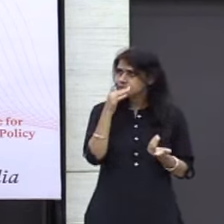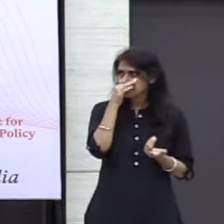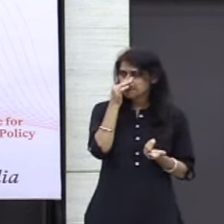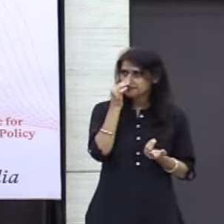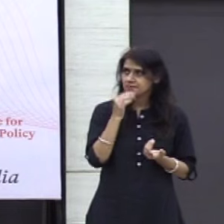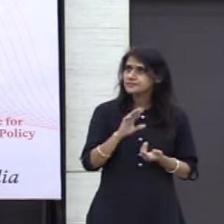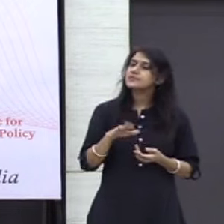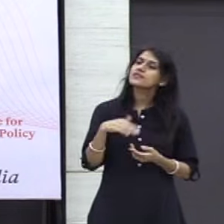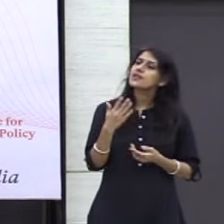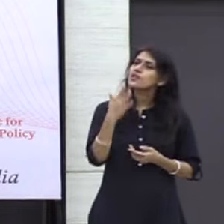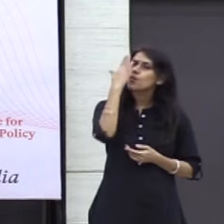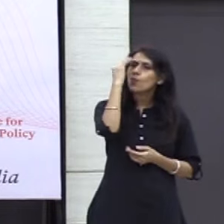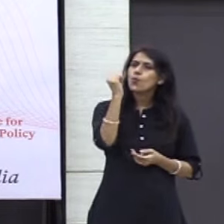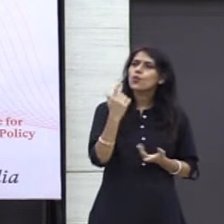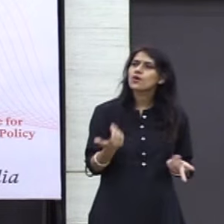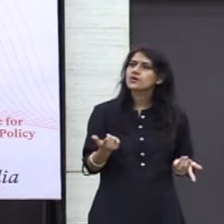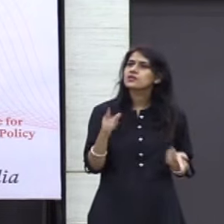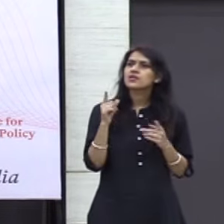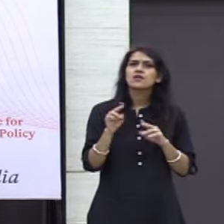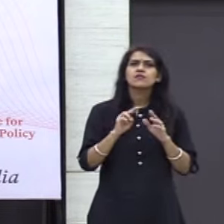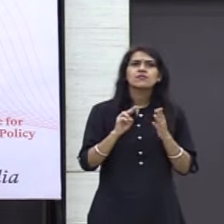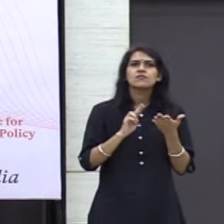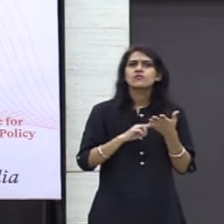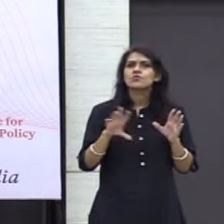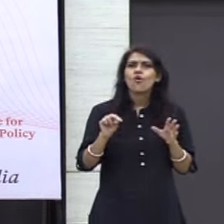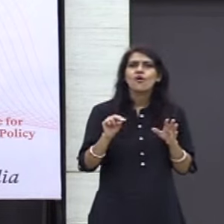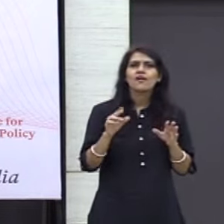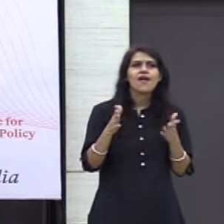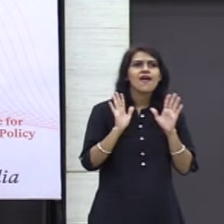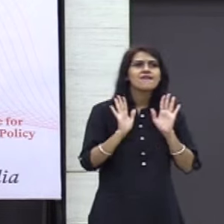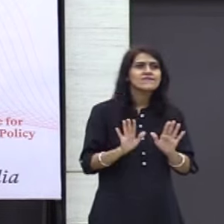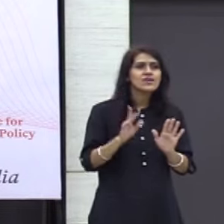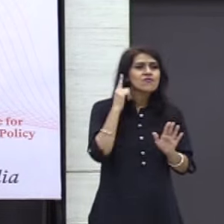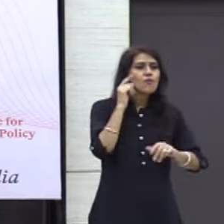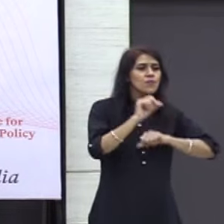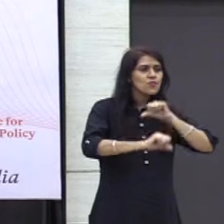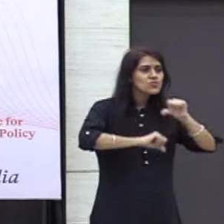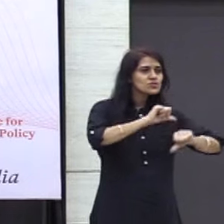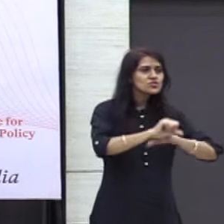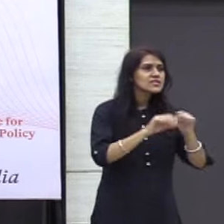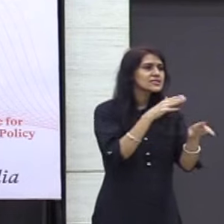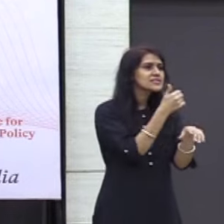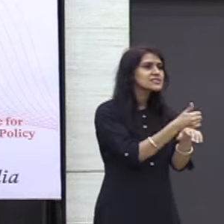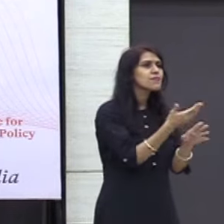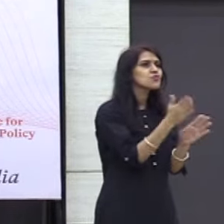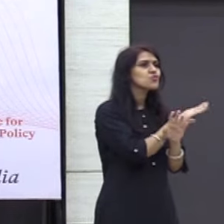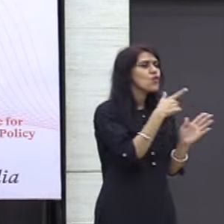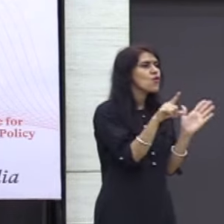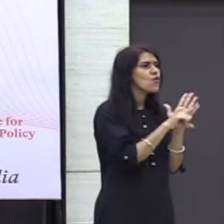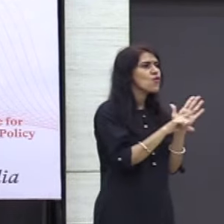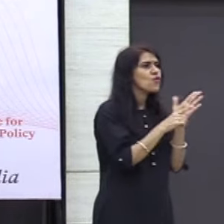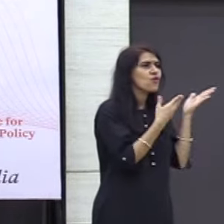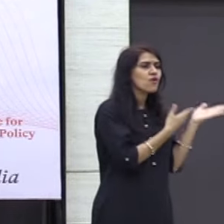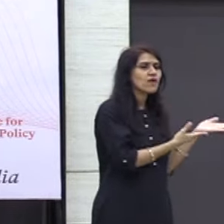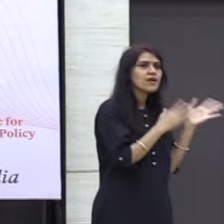then why is it that they don't have to go through the procedure which is established by law during the course